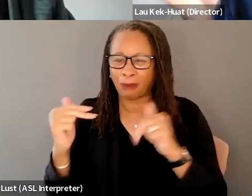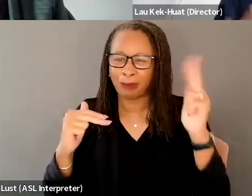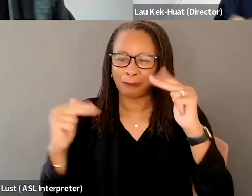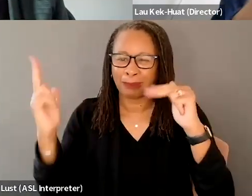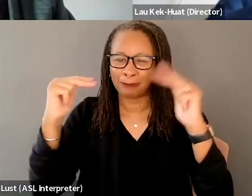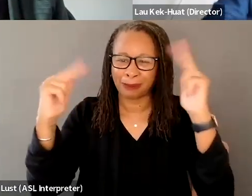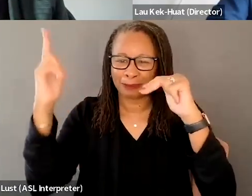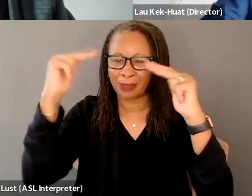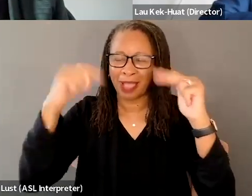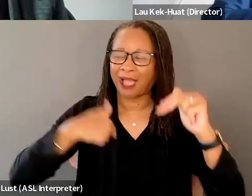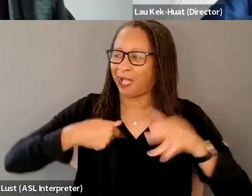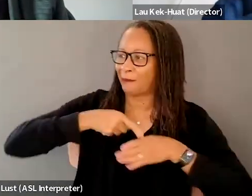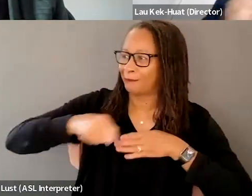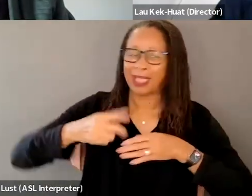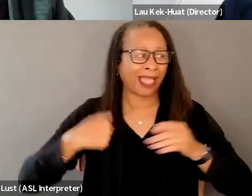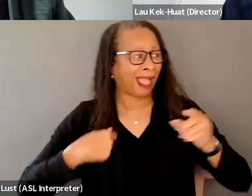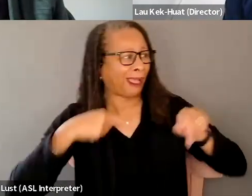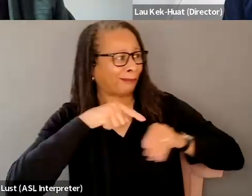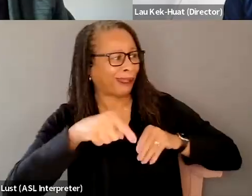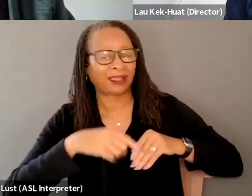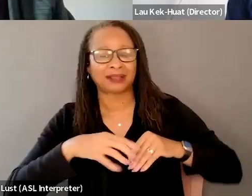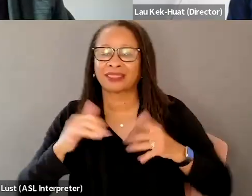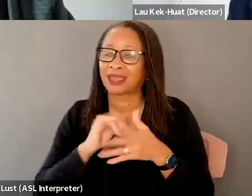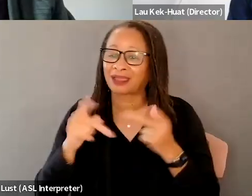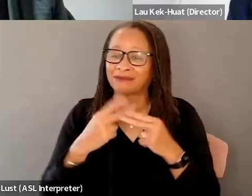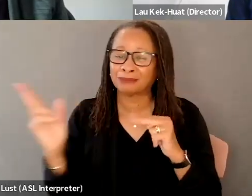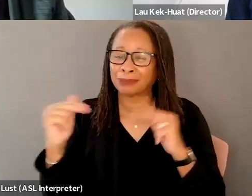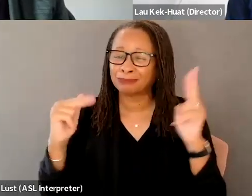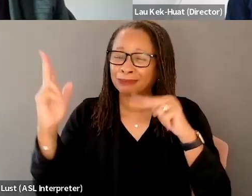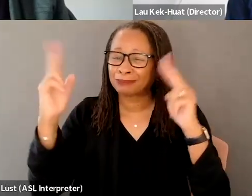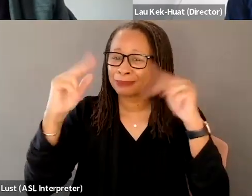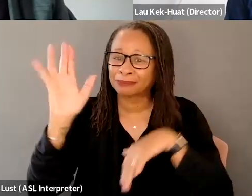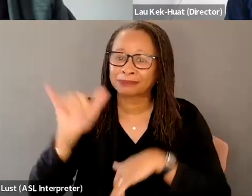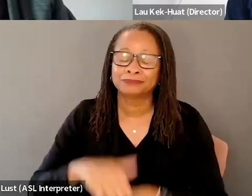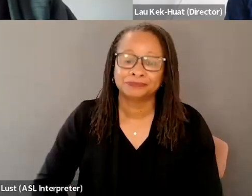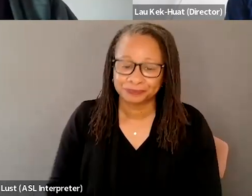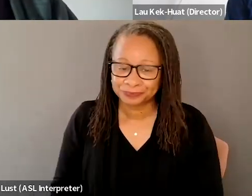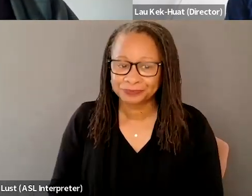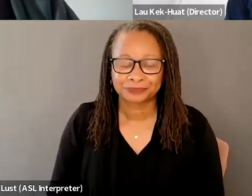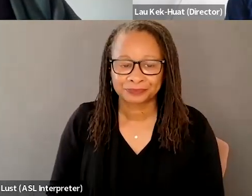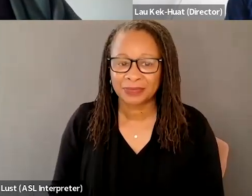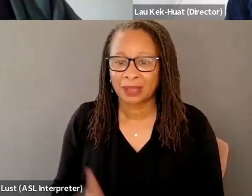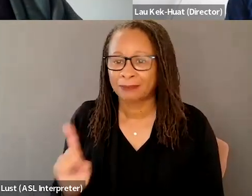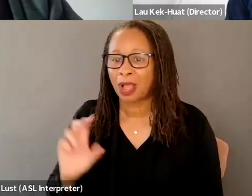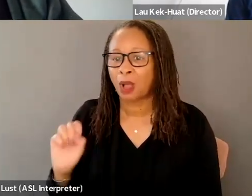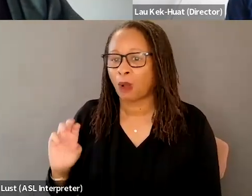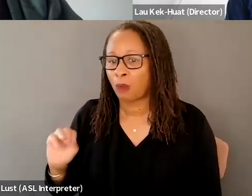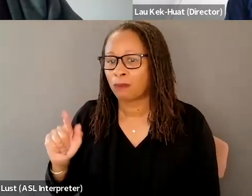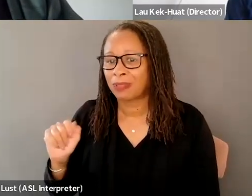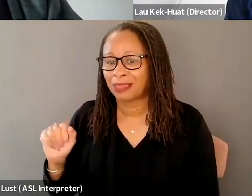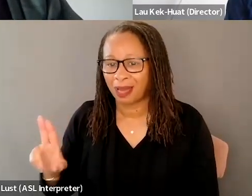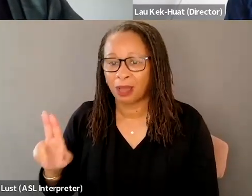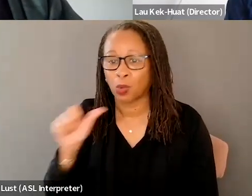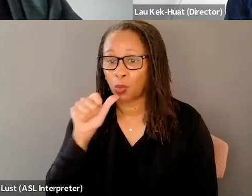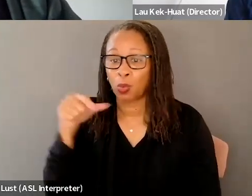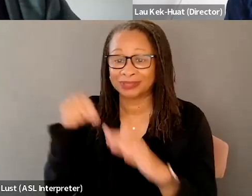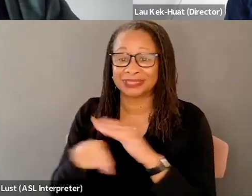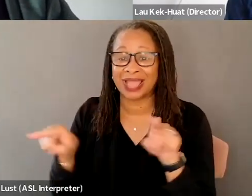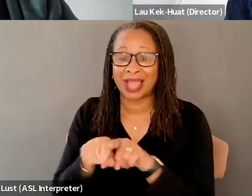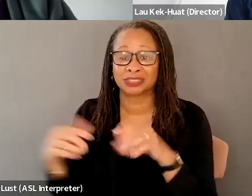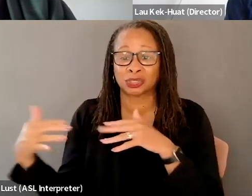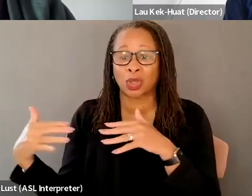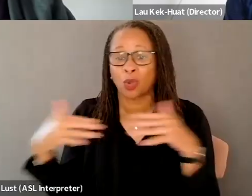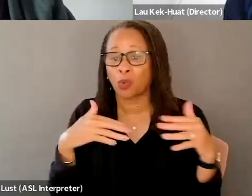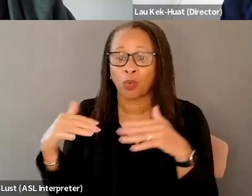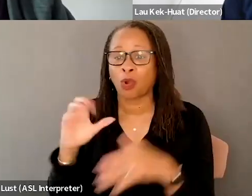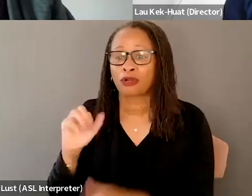main contributors to the winnings Yeah. of the Southeast Asia. Yeah. Yes. Whereas Homma, I think, who was executed as a war criminal by